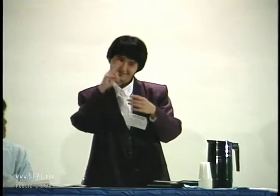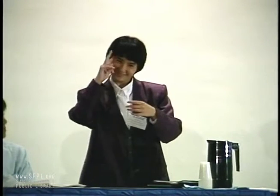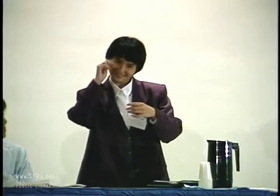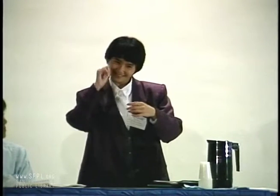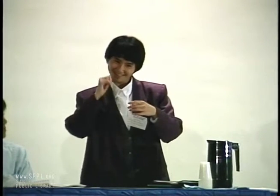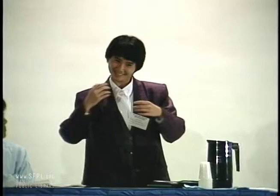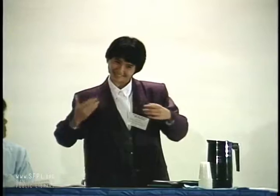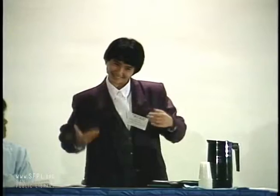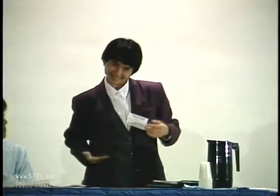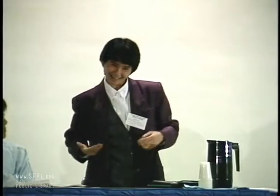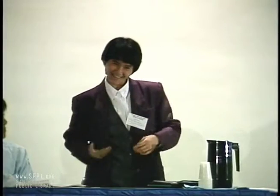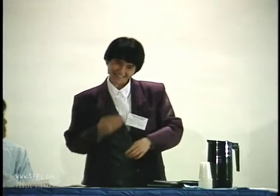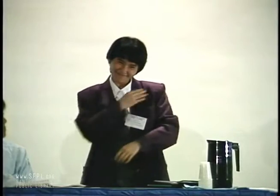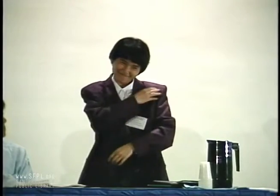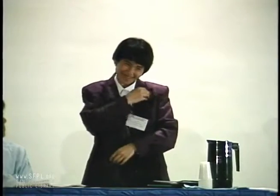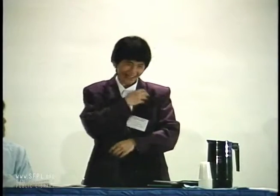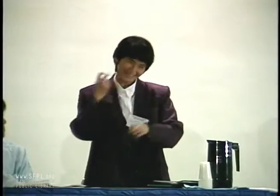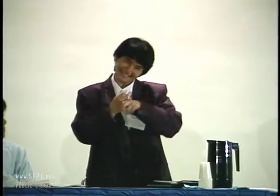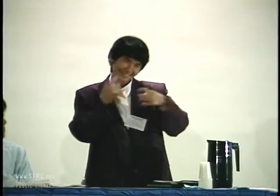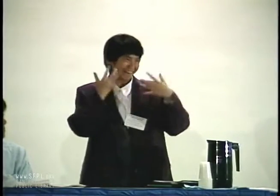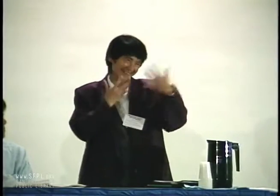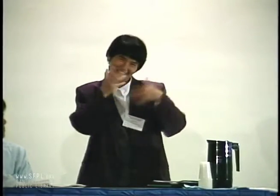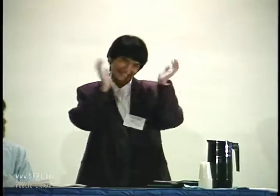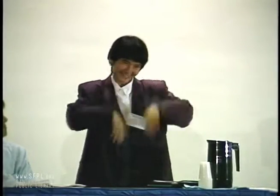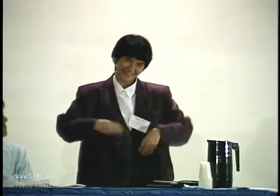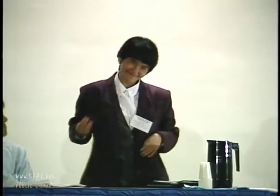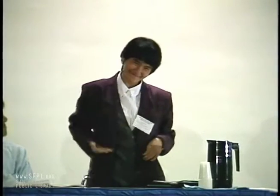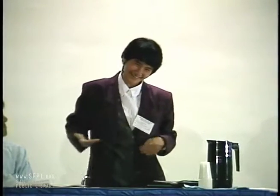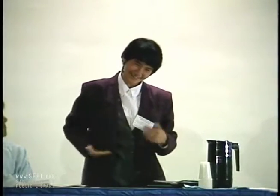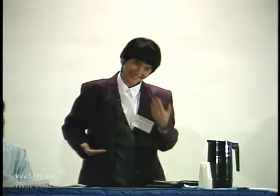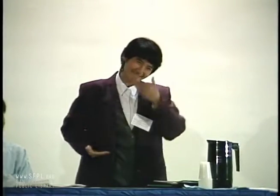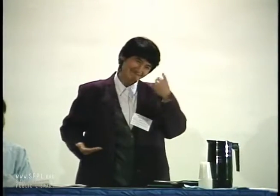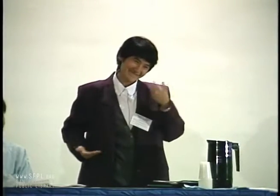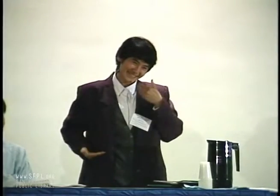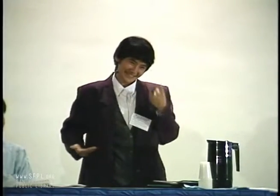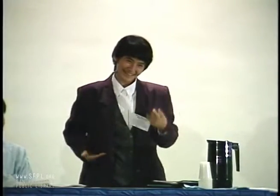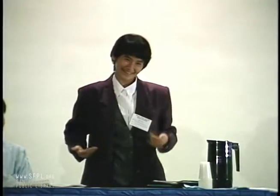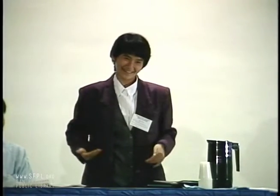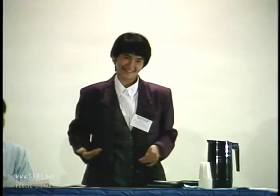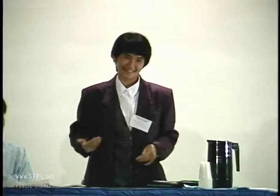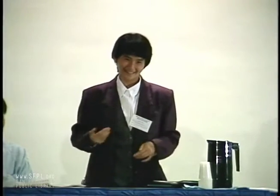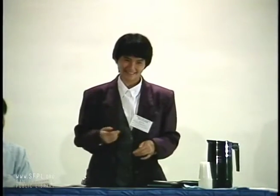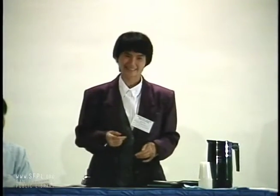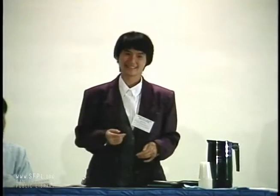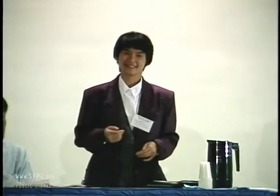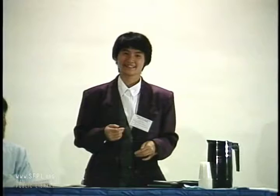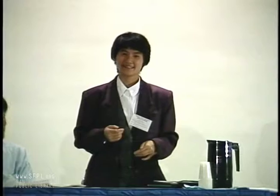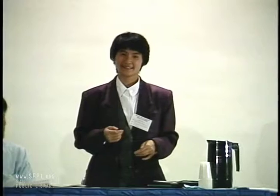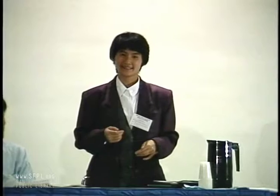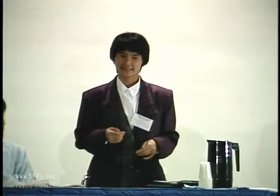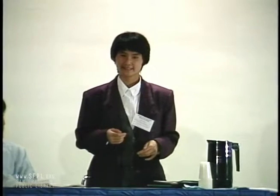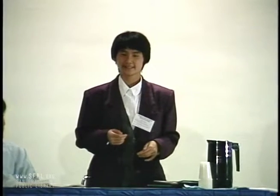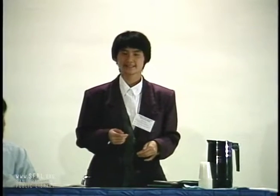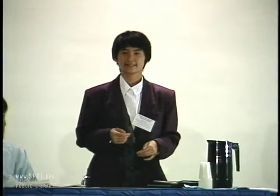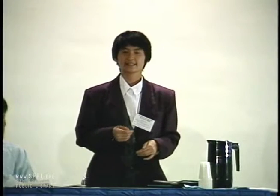And I tried to learn Vietnamese. You know, it was very hard. You know, I would sort of make up signs.